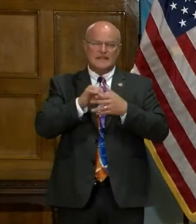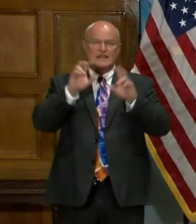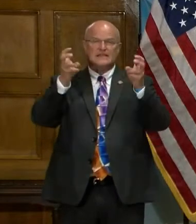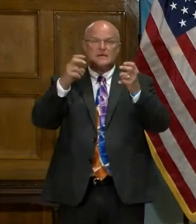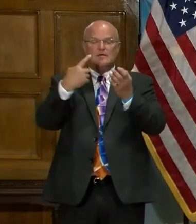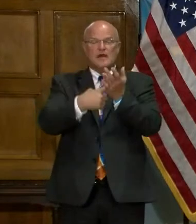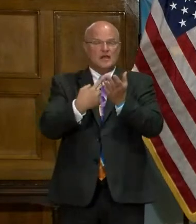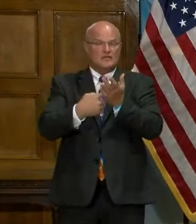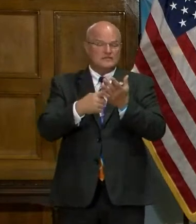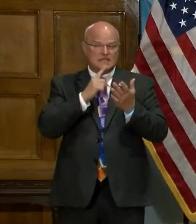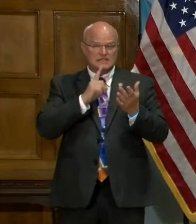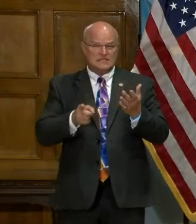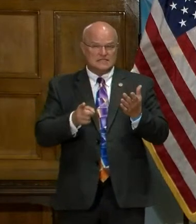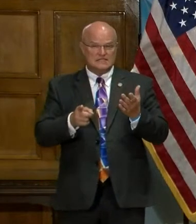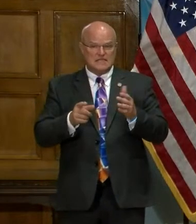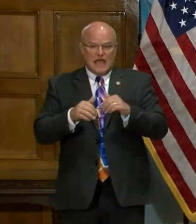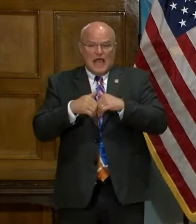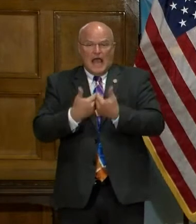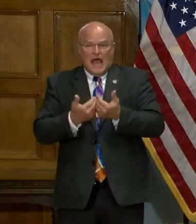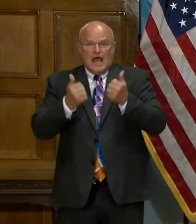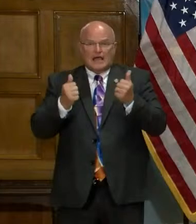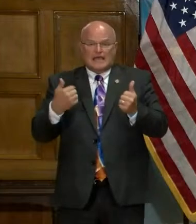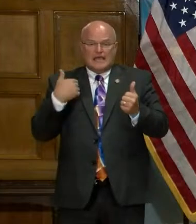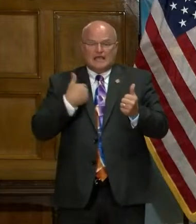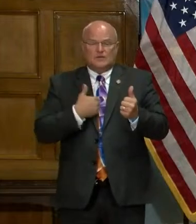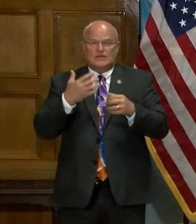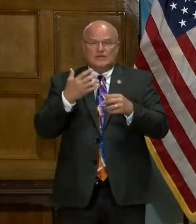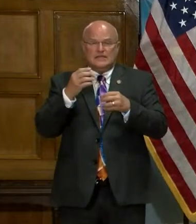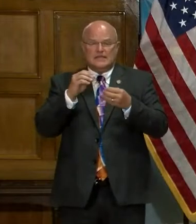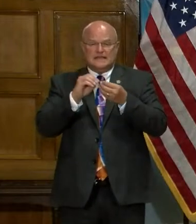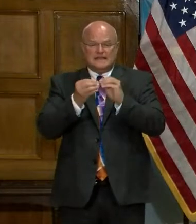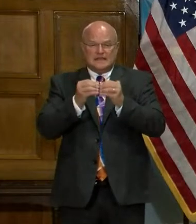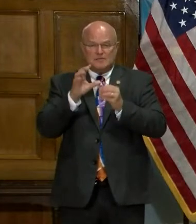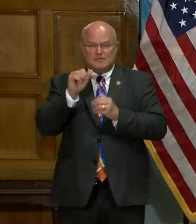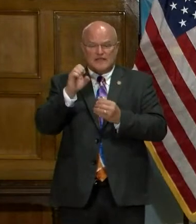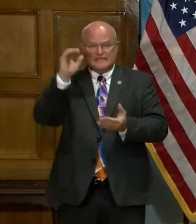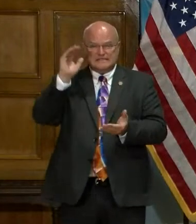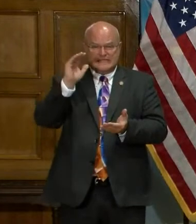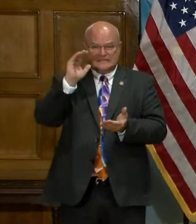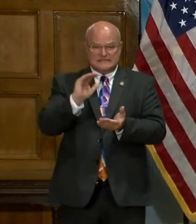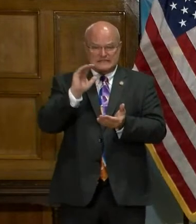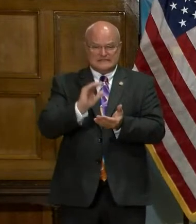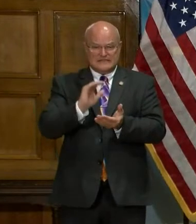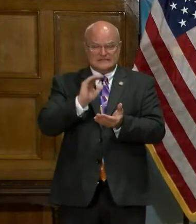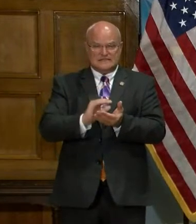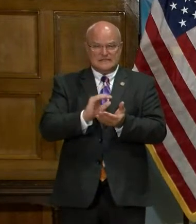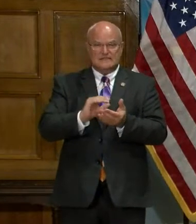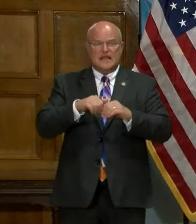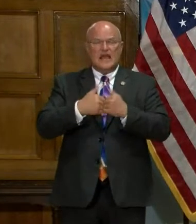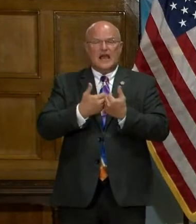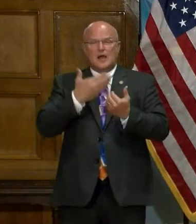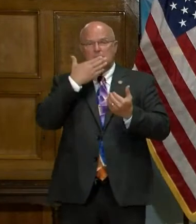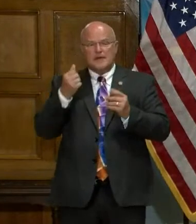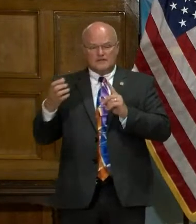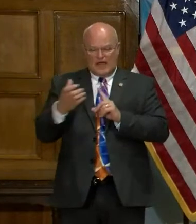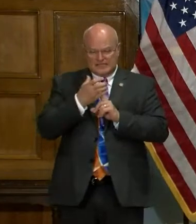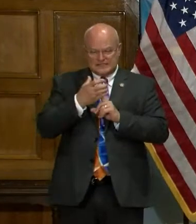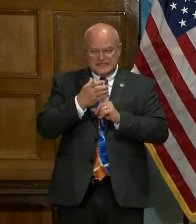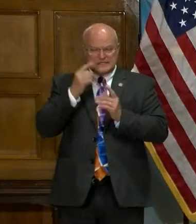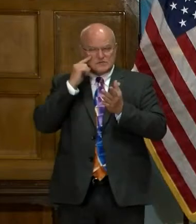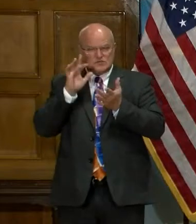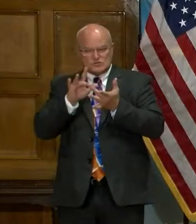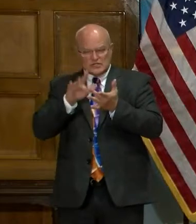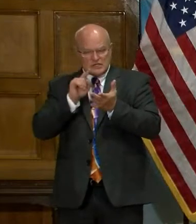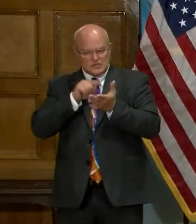of our conversation is how can we get these cases down, how can we do a better job of isolation and tracing, what